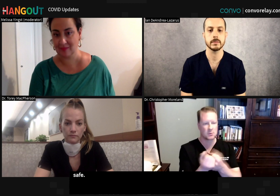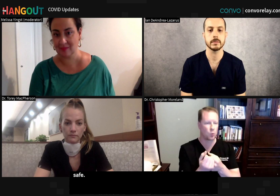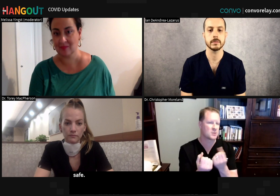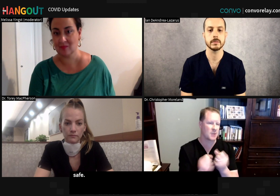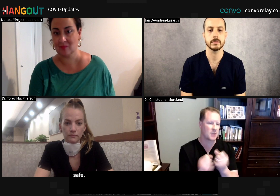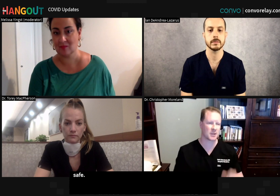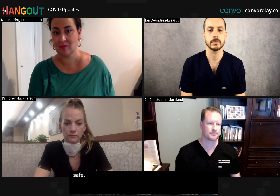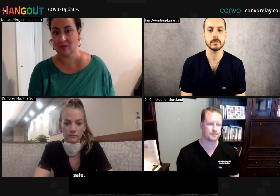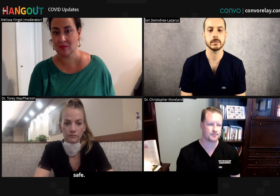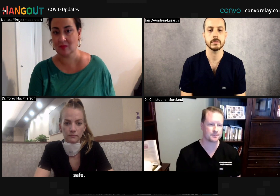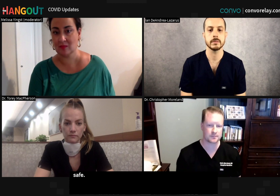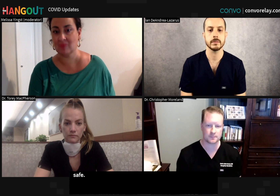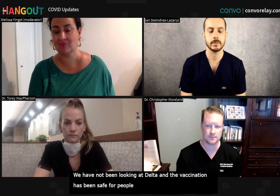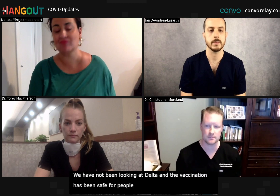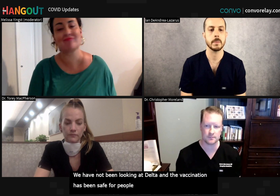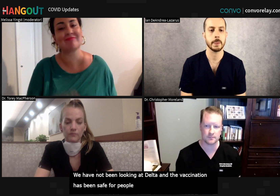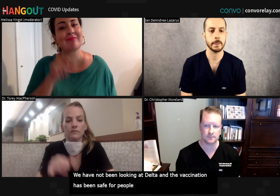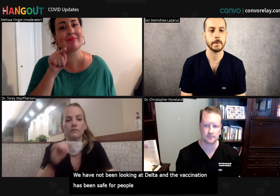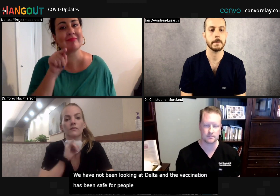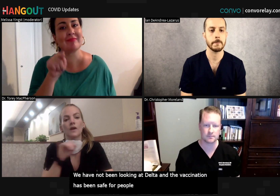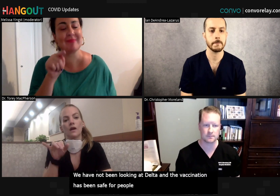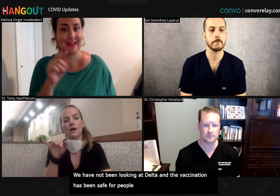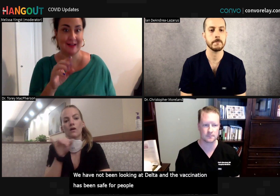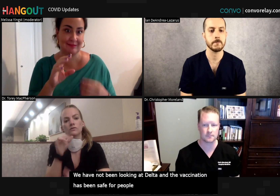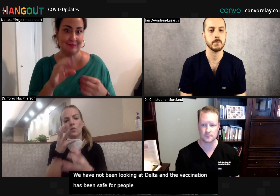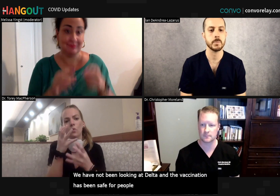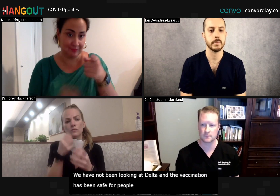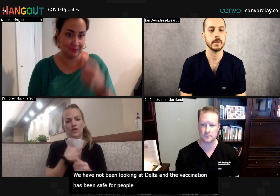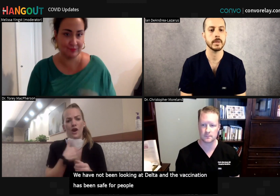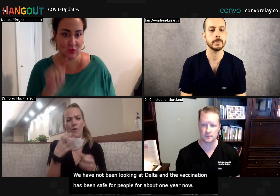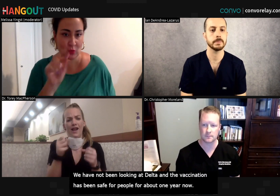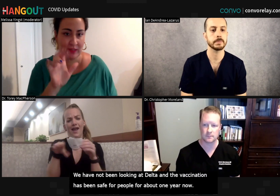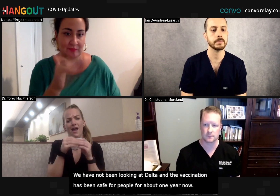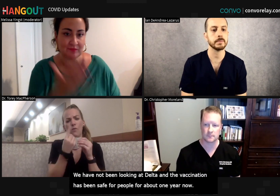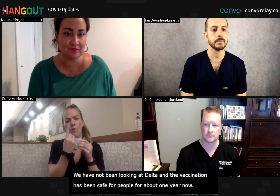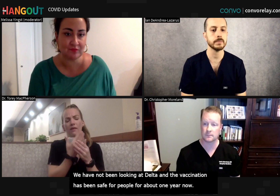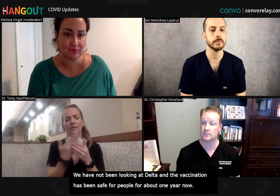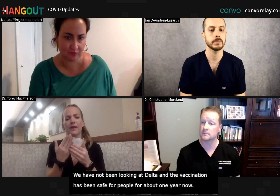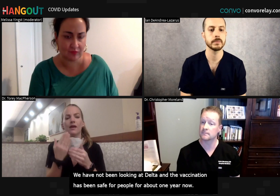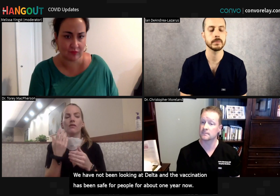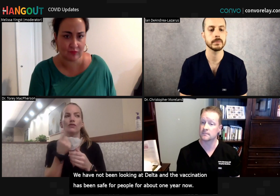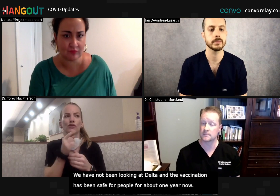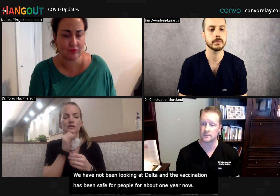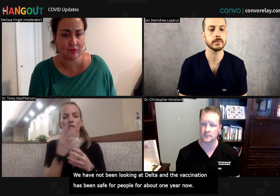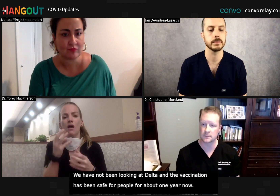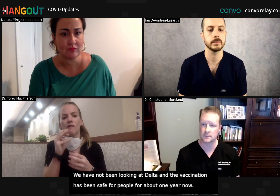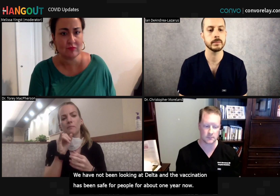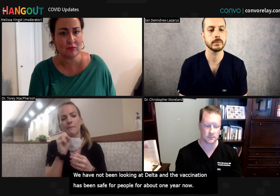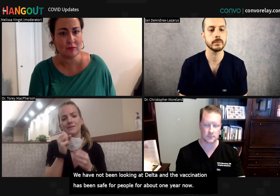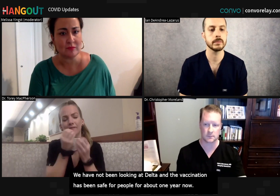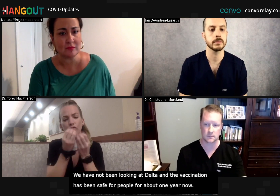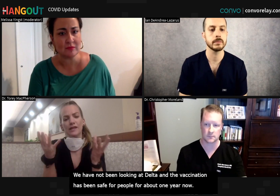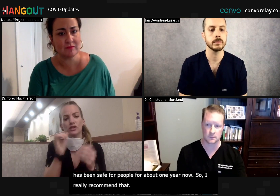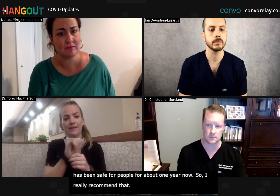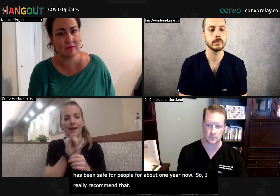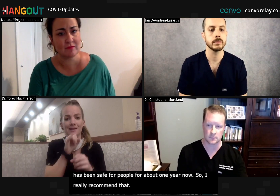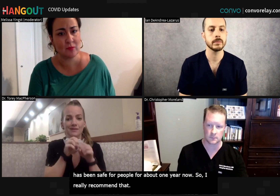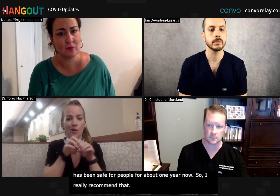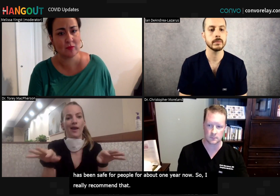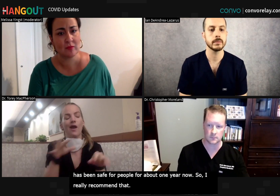about a year now. So I really recommend that. This is Torey. I wanted to add one more thing. There's a